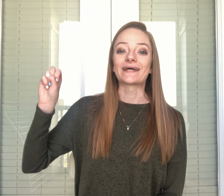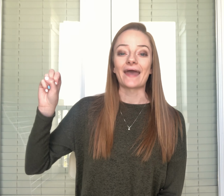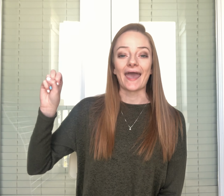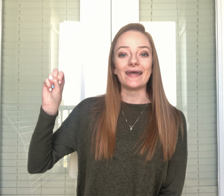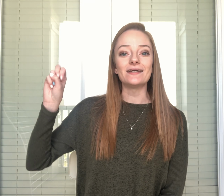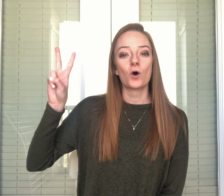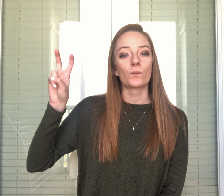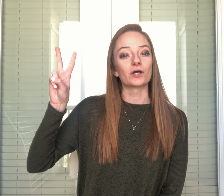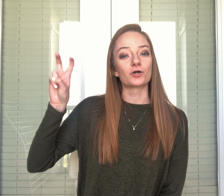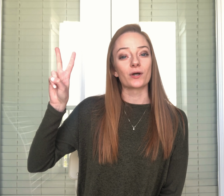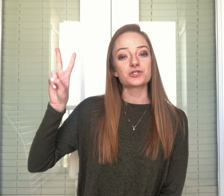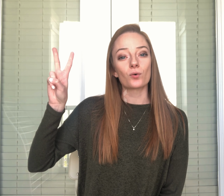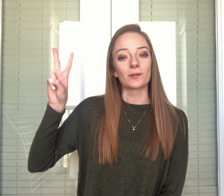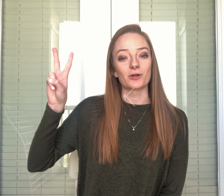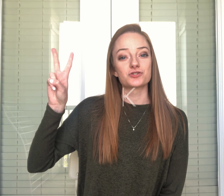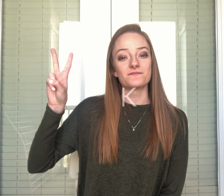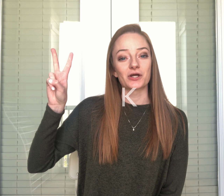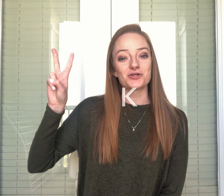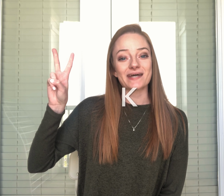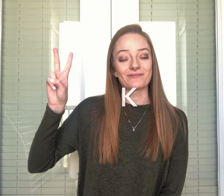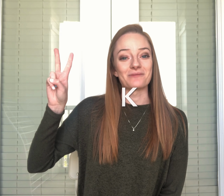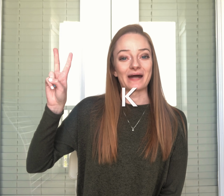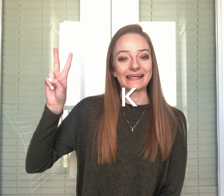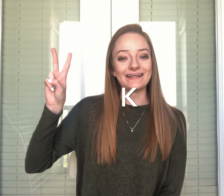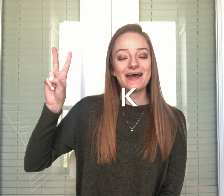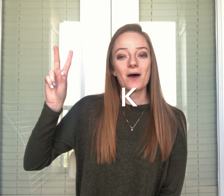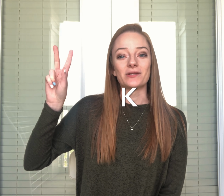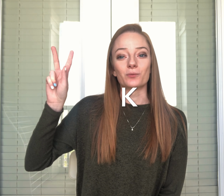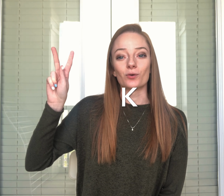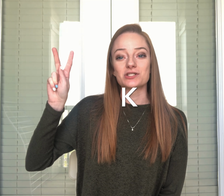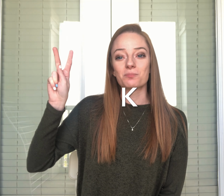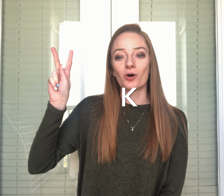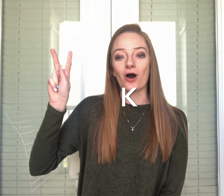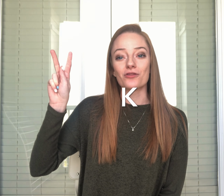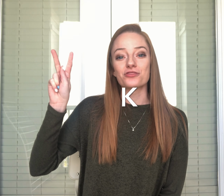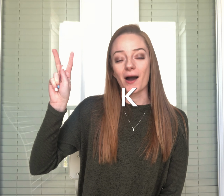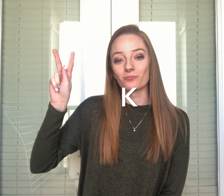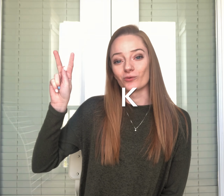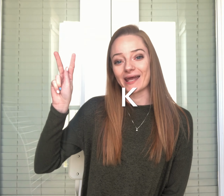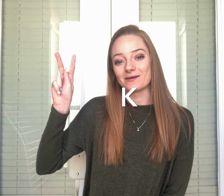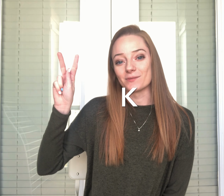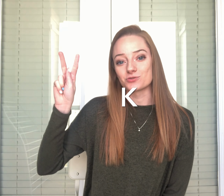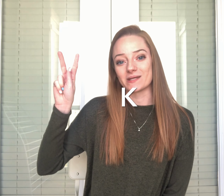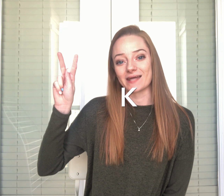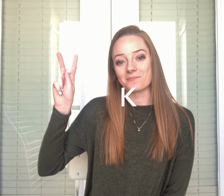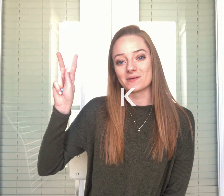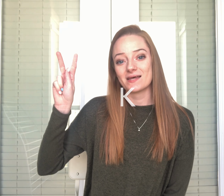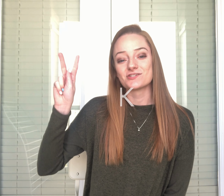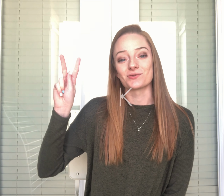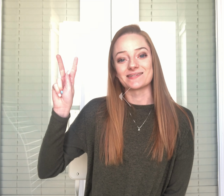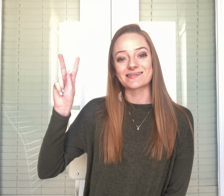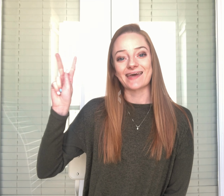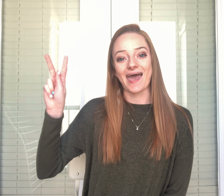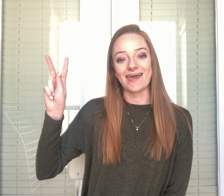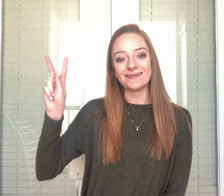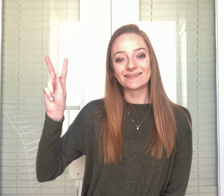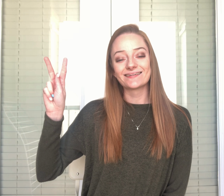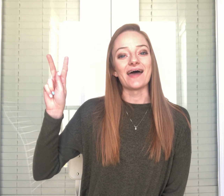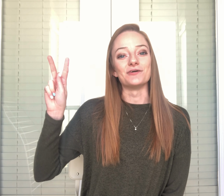K, we're going to hold up our two fingers, kind of like a bunny, but then we're going to put our thumb right in between them. So that's K. And then